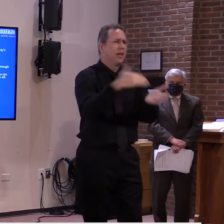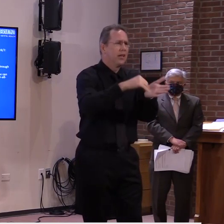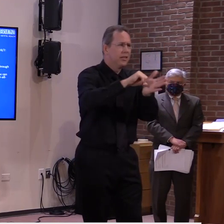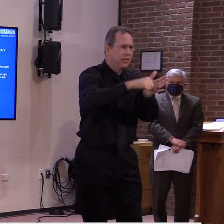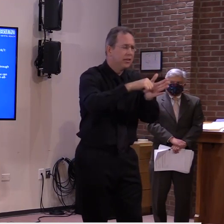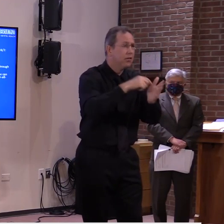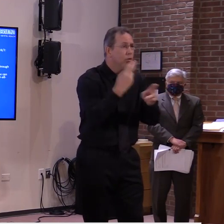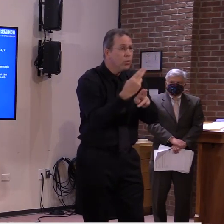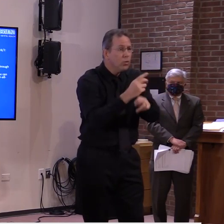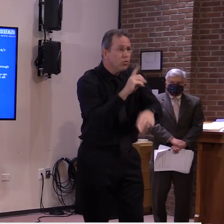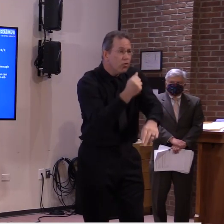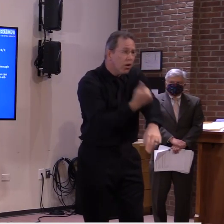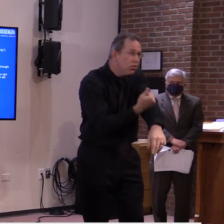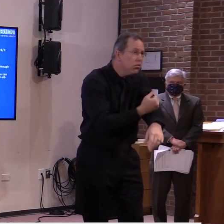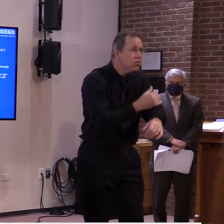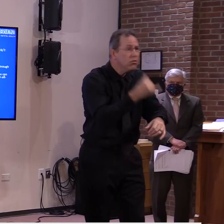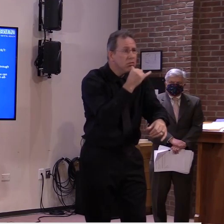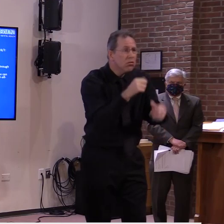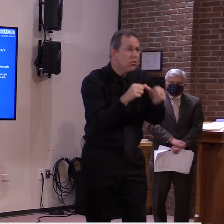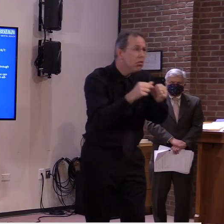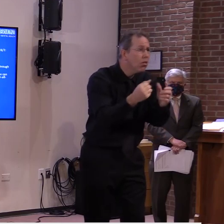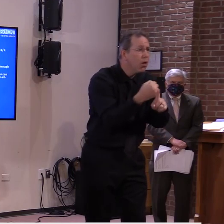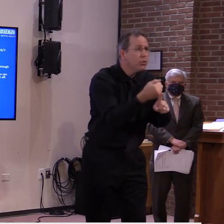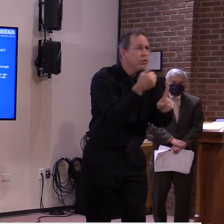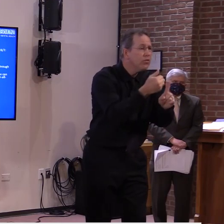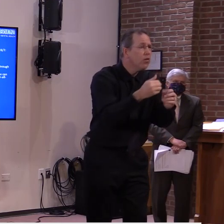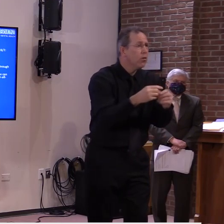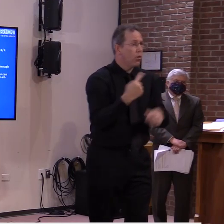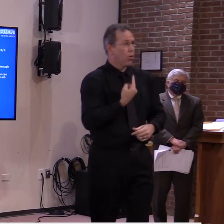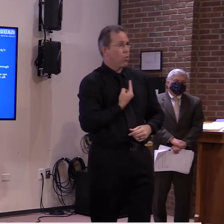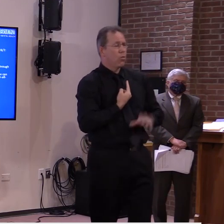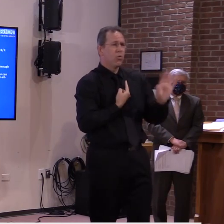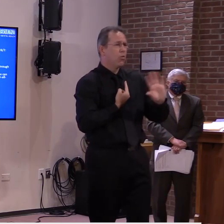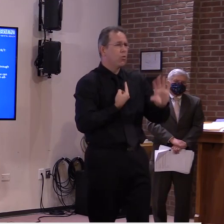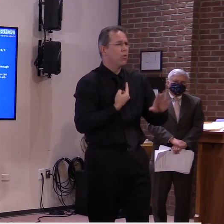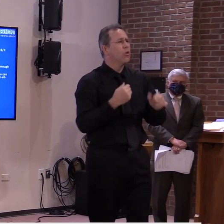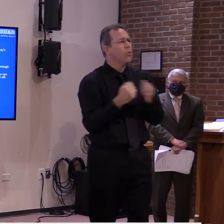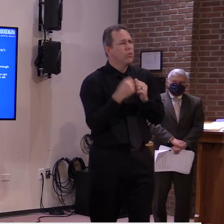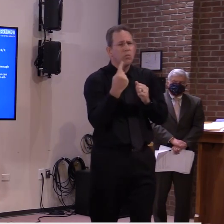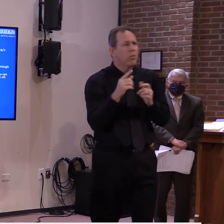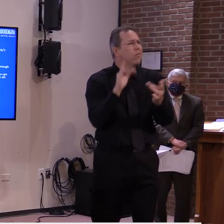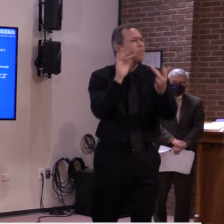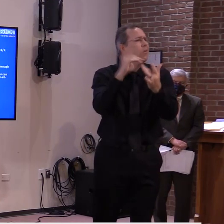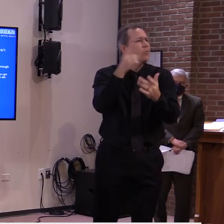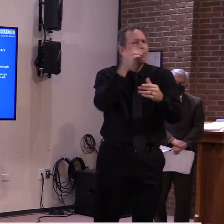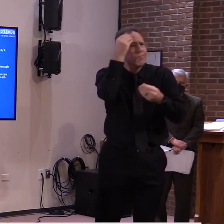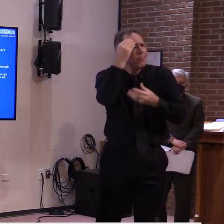you are alone, connect to a trusted person by phone or text, or call Never Use Alone at